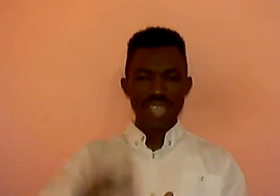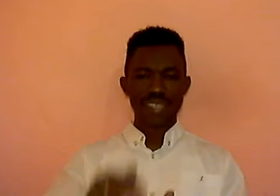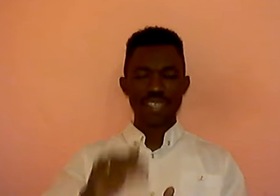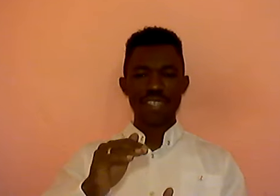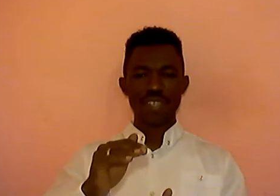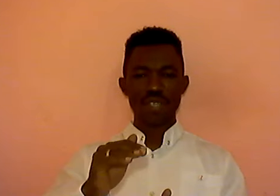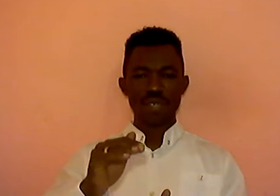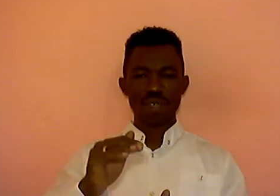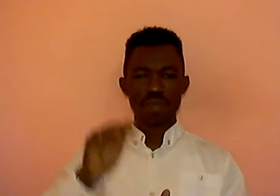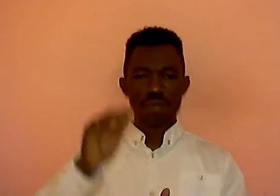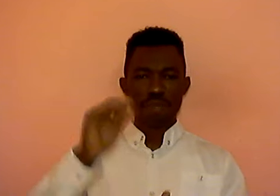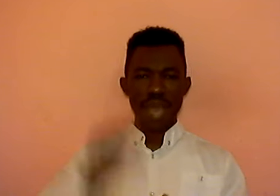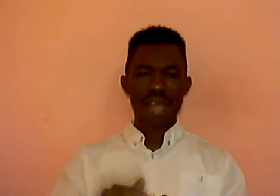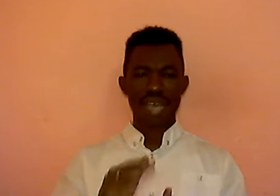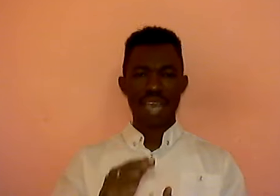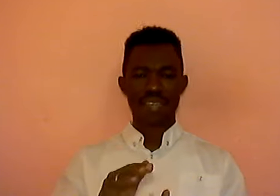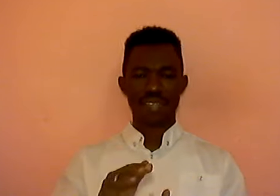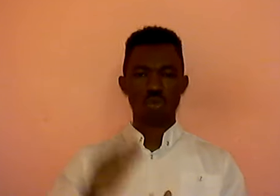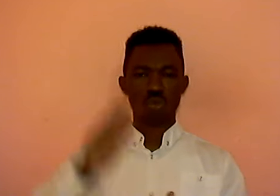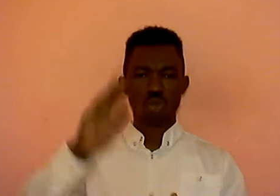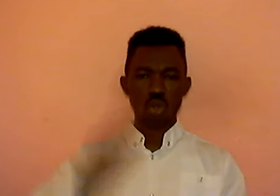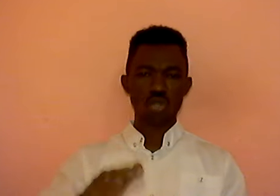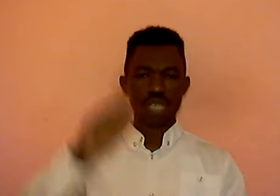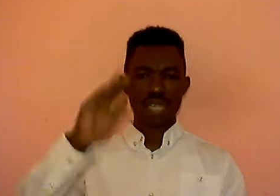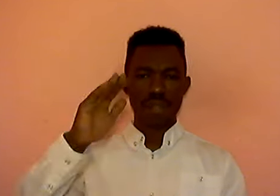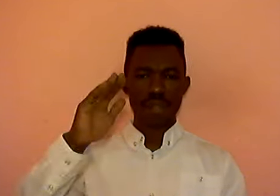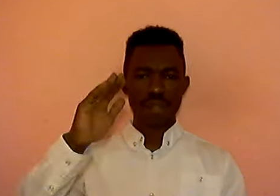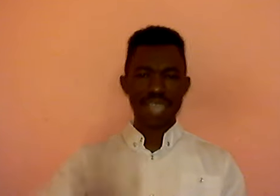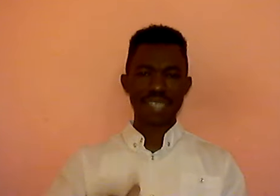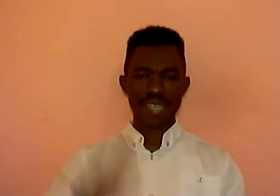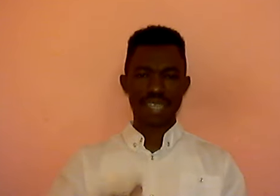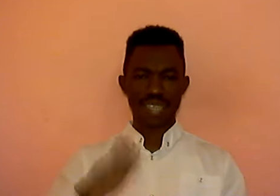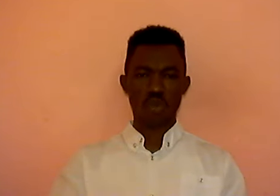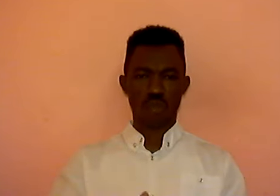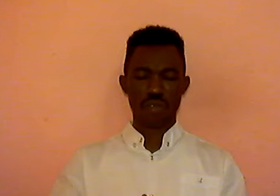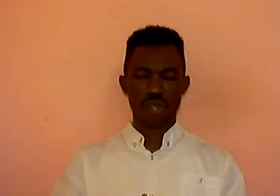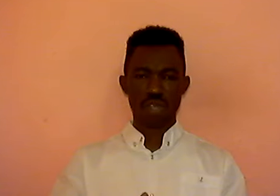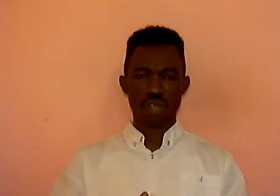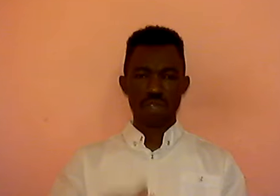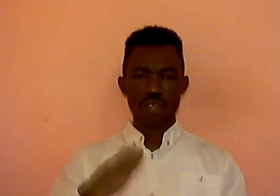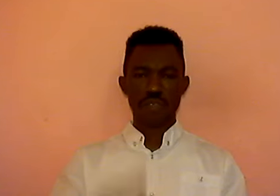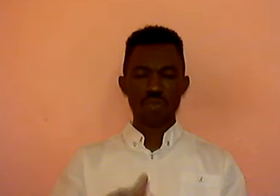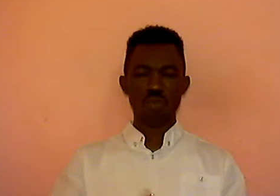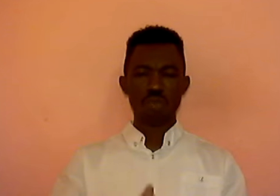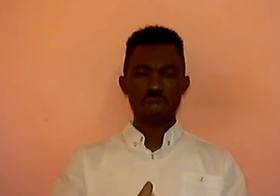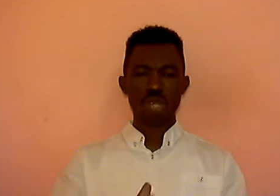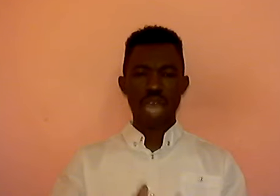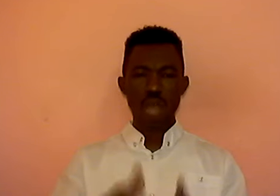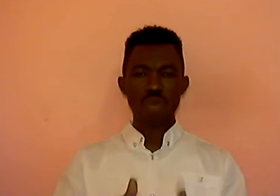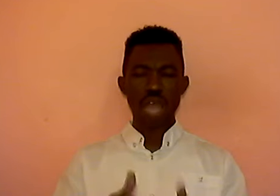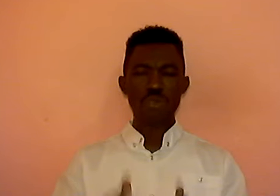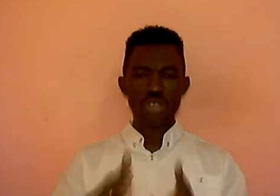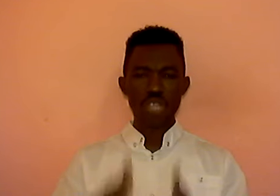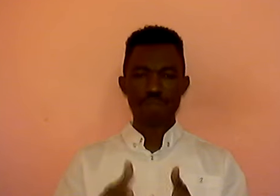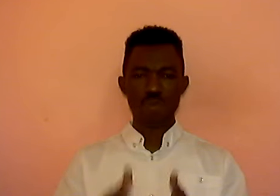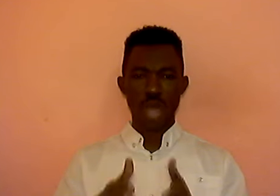dirty mankind, to cause dirtiness enough. If you how deep you